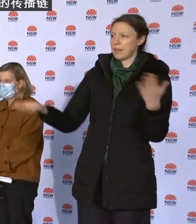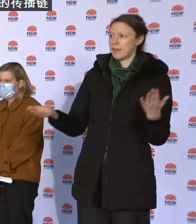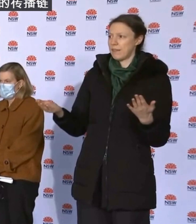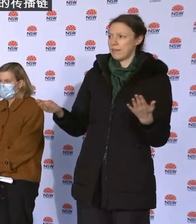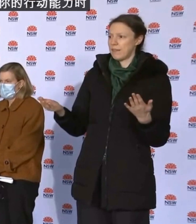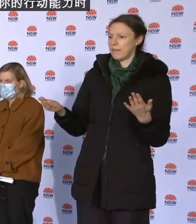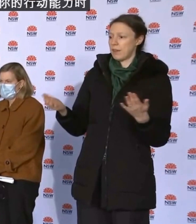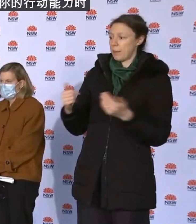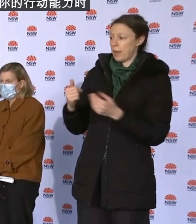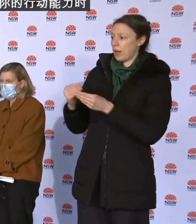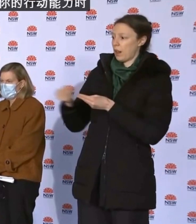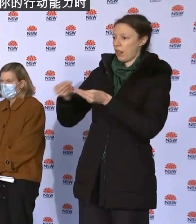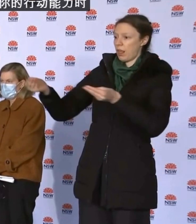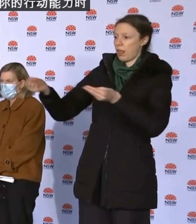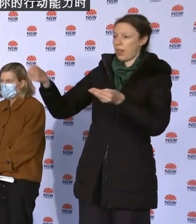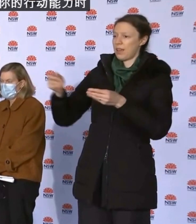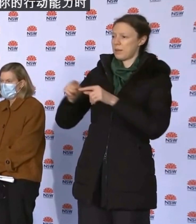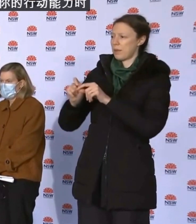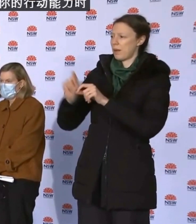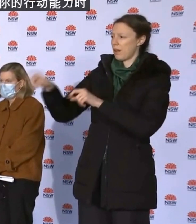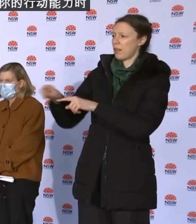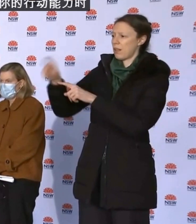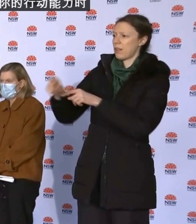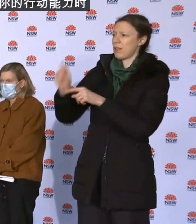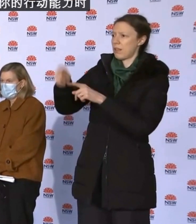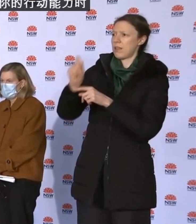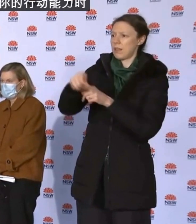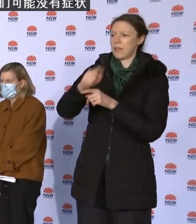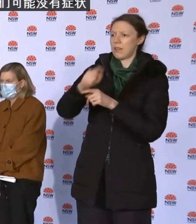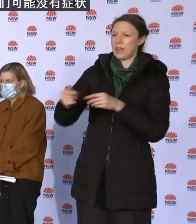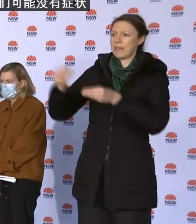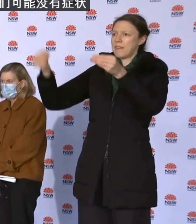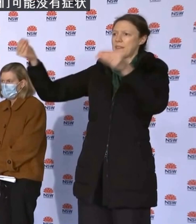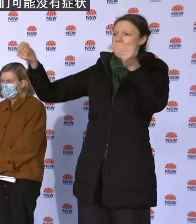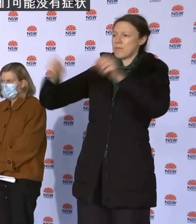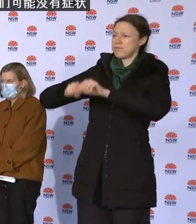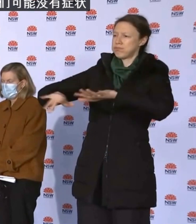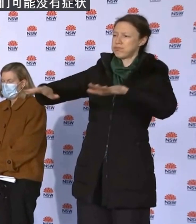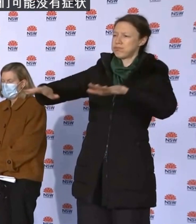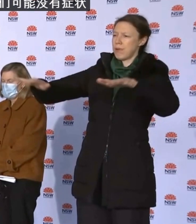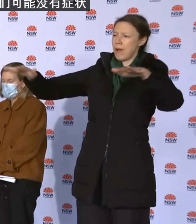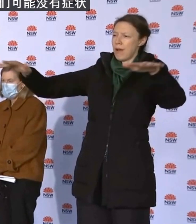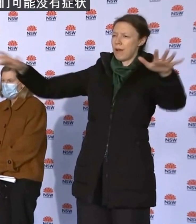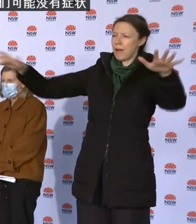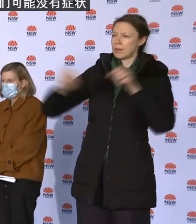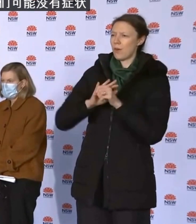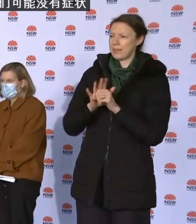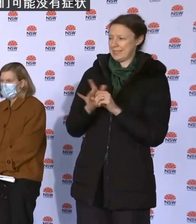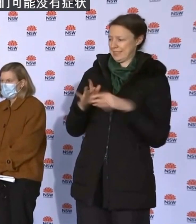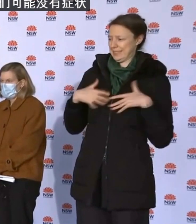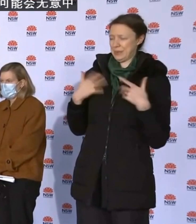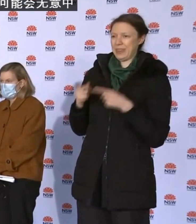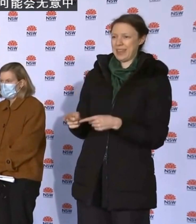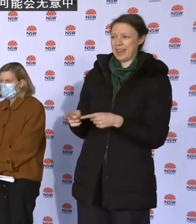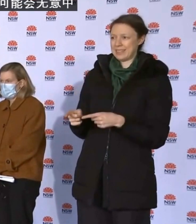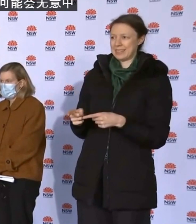know about. And that's why when Dr. Chant says reduce your mobility, it means that if anyone is infectious, they might not have